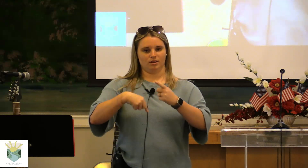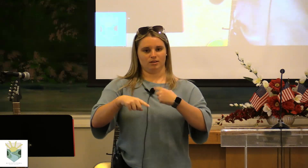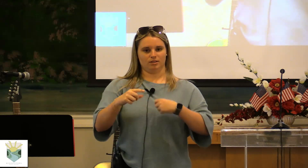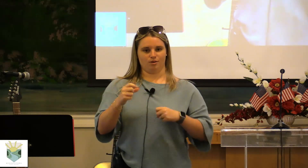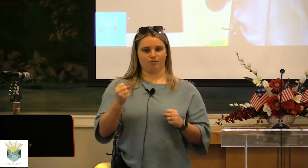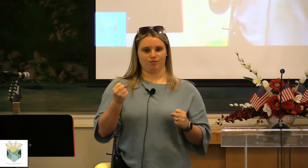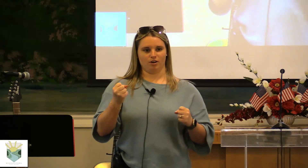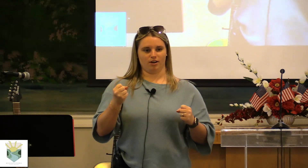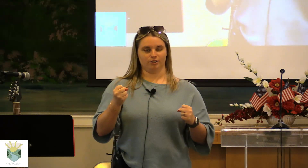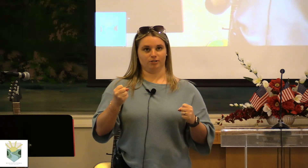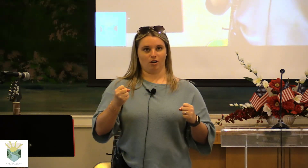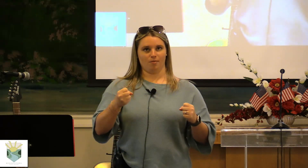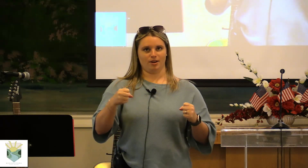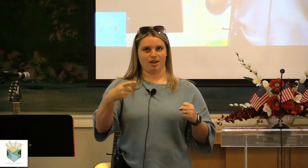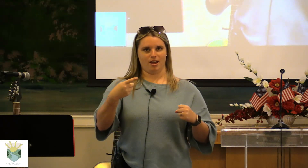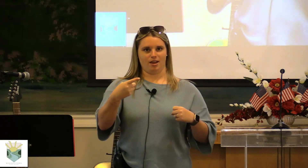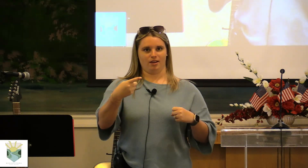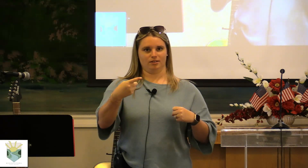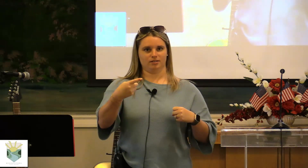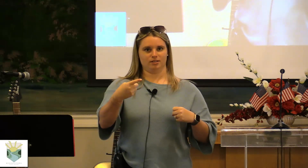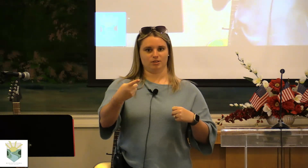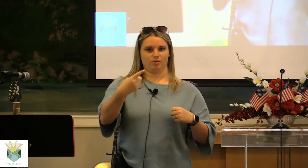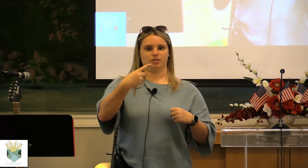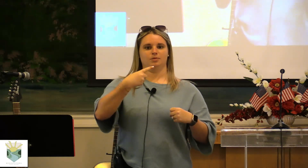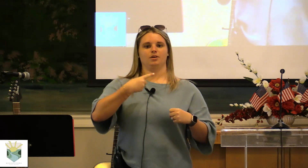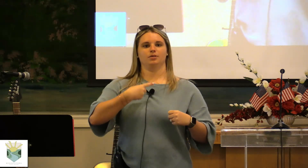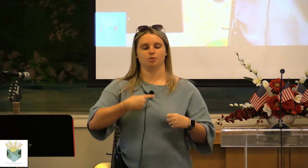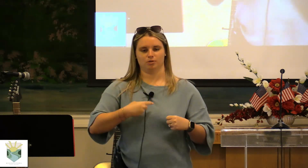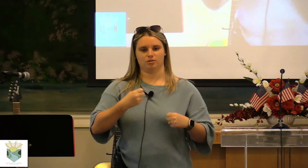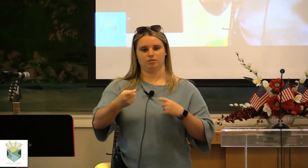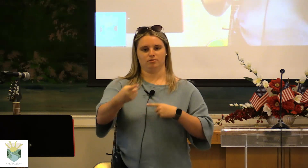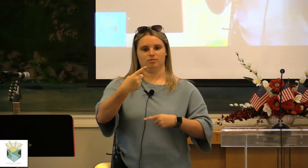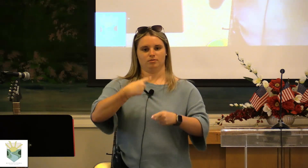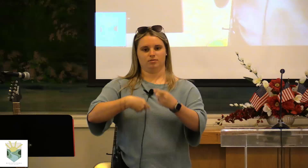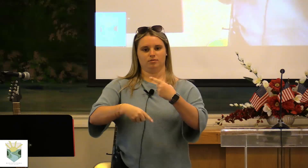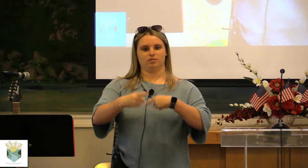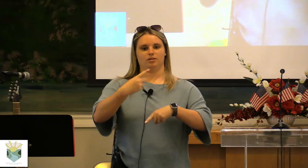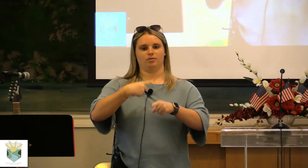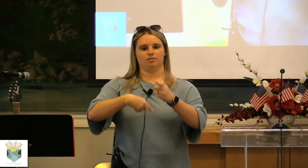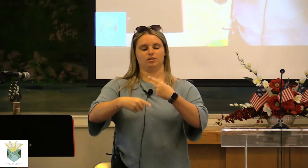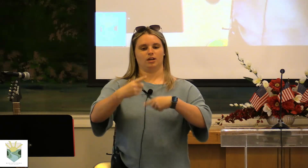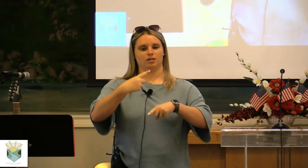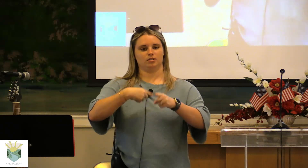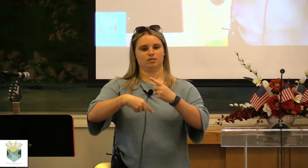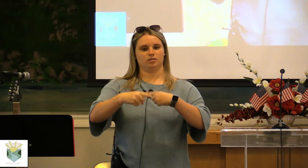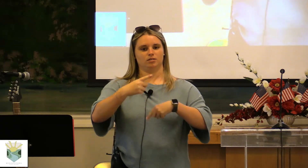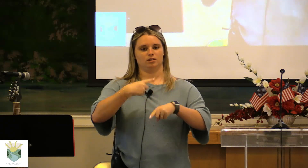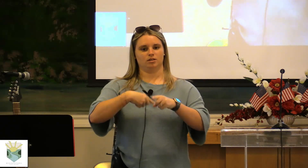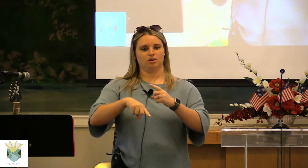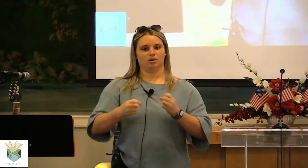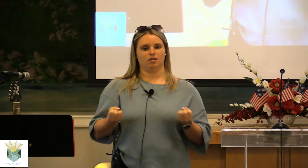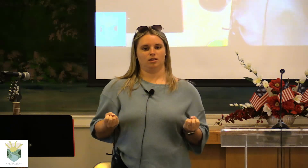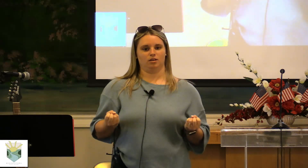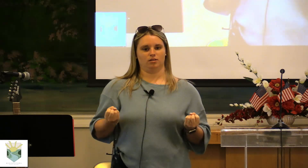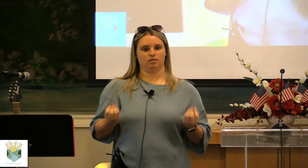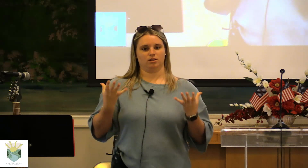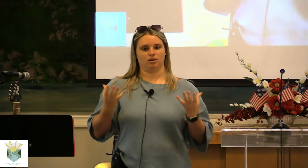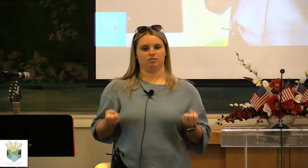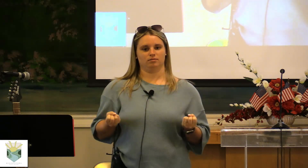So if you've got your dominant hand is going to be going towards you. So sign and sign.